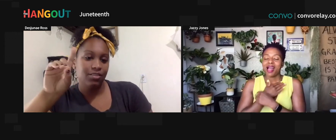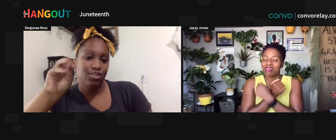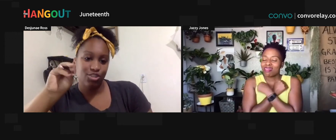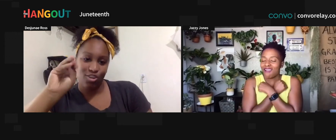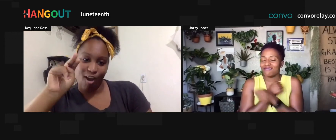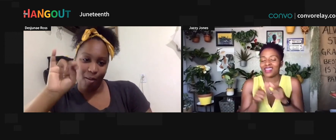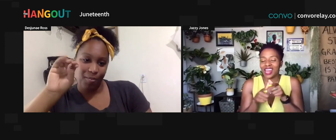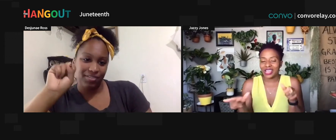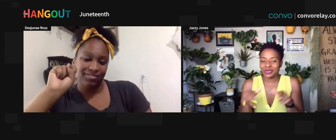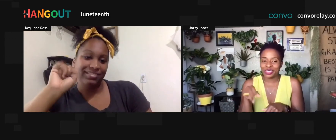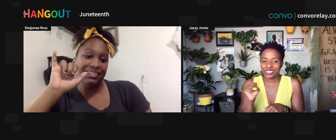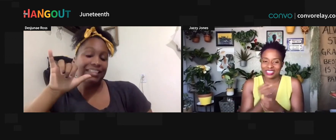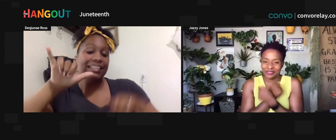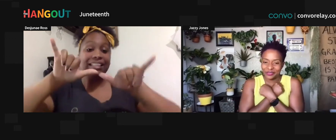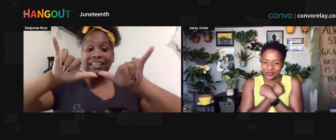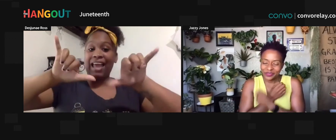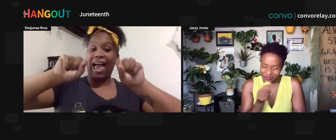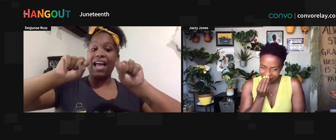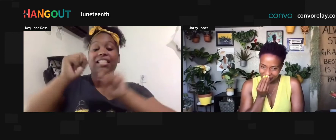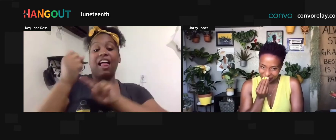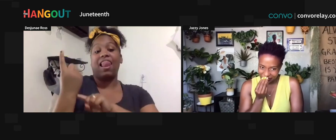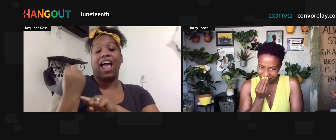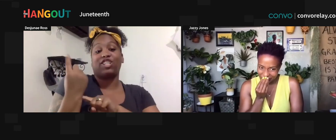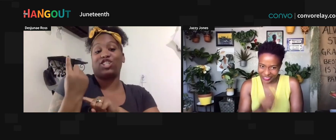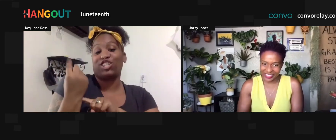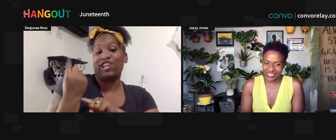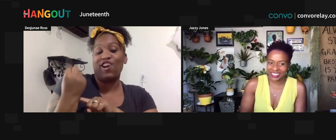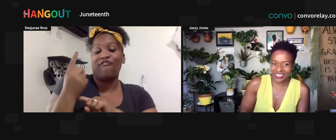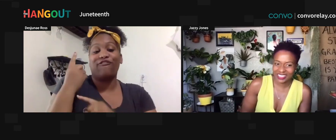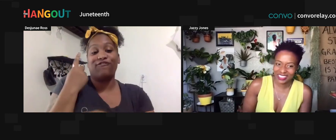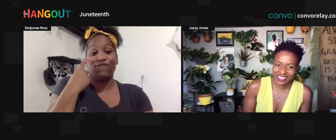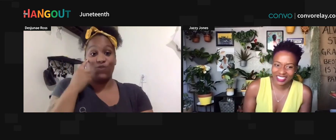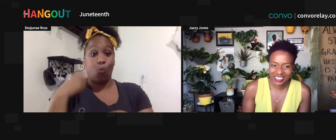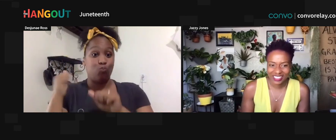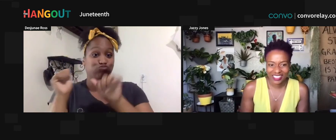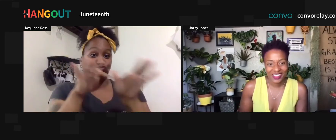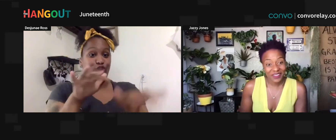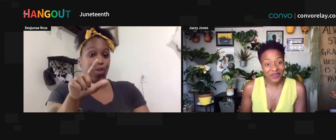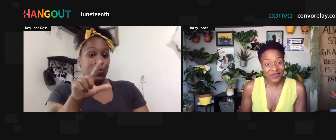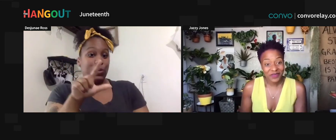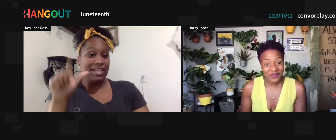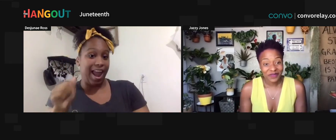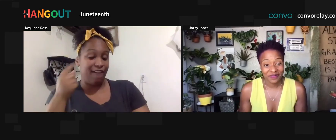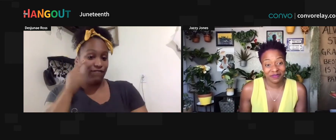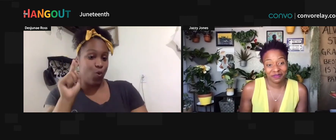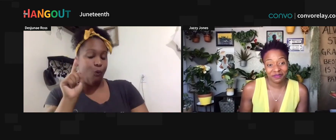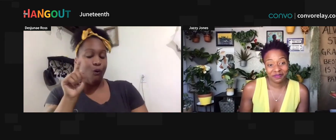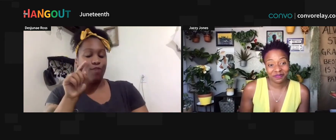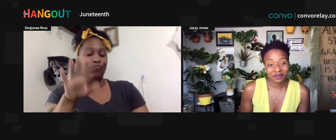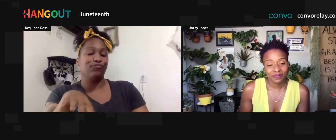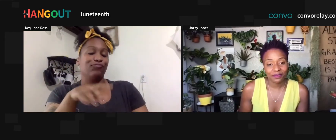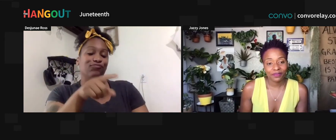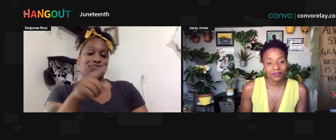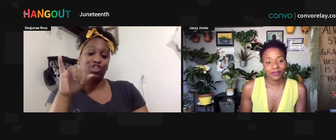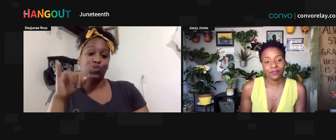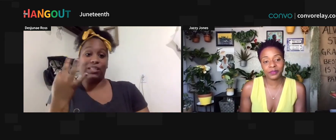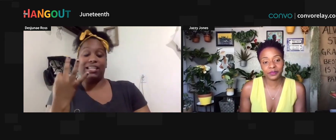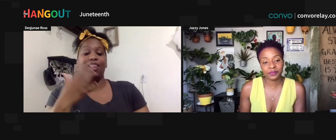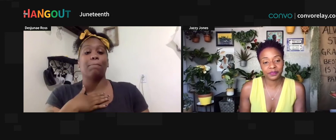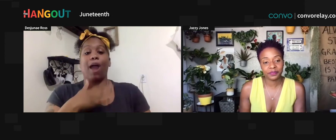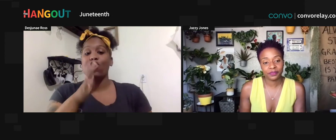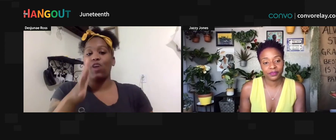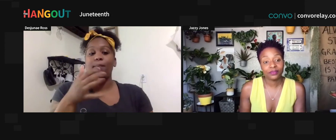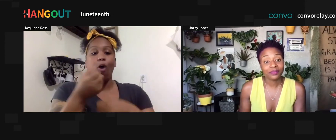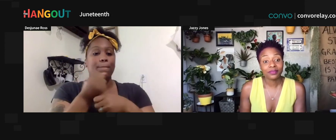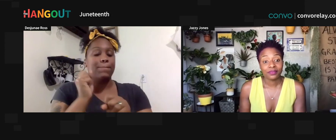games, food, of course. Dominoes, we got to add in dominoes. Yes. Food is the language of love, and the dominoes, true. Yes, when I